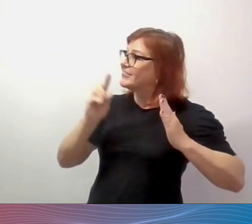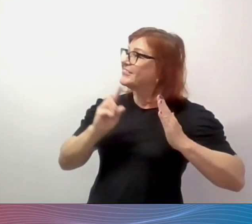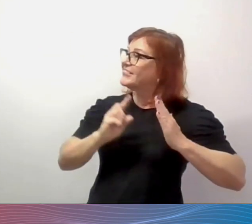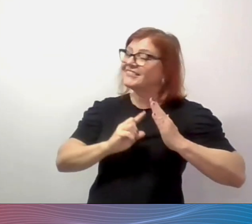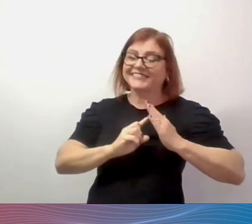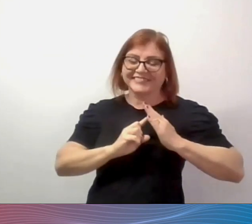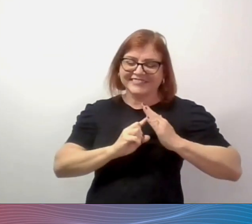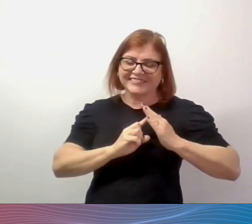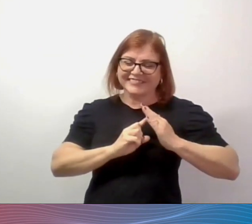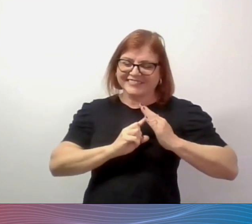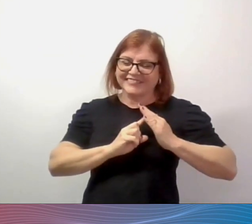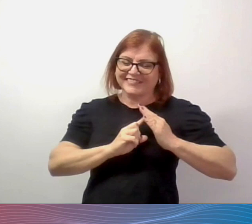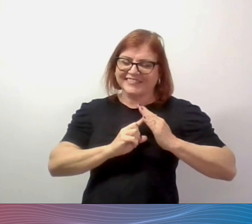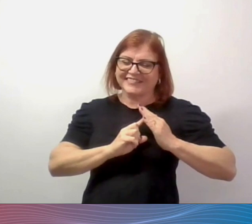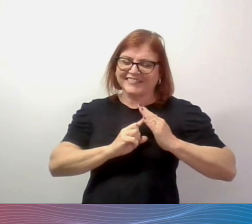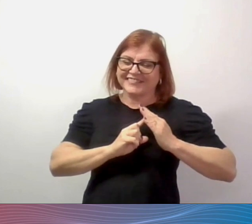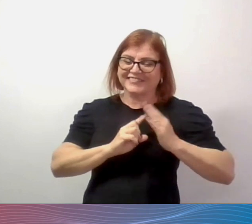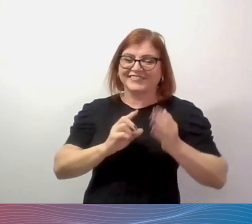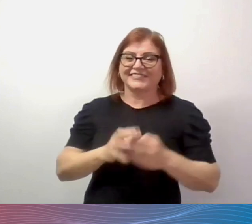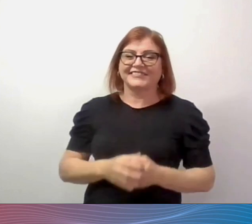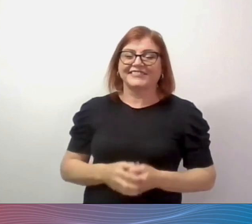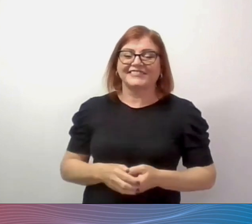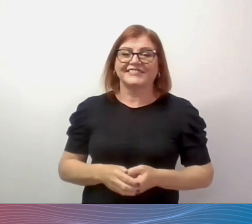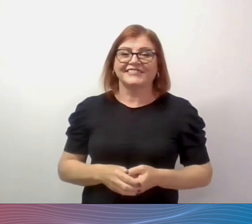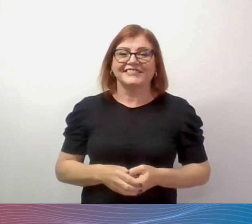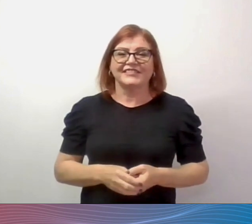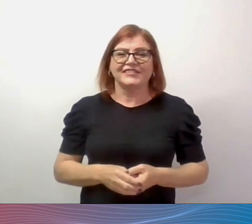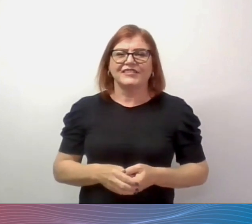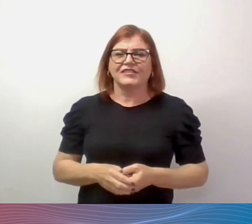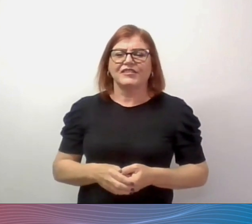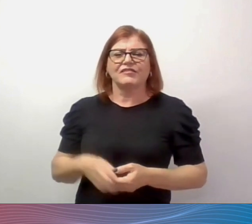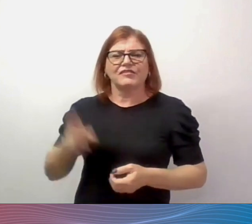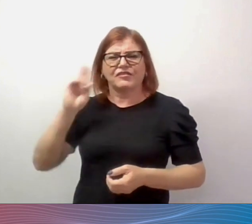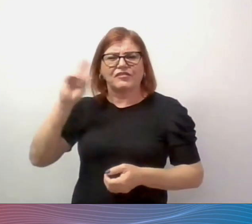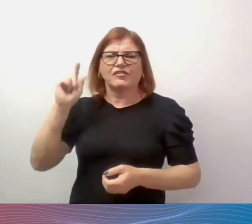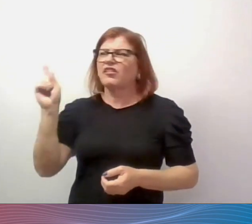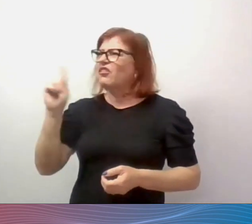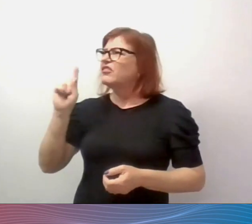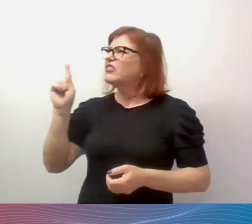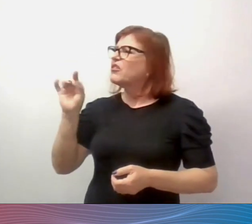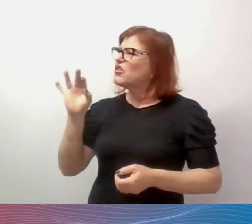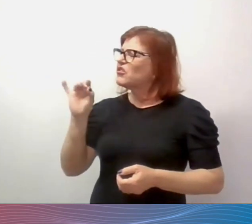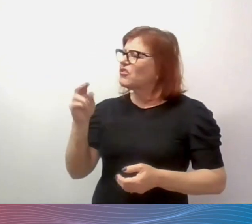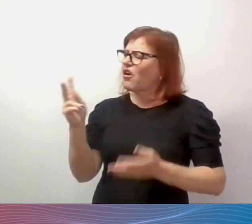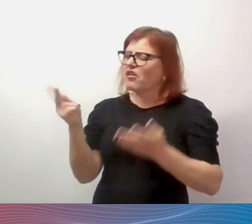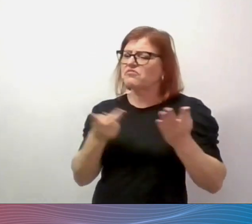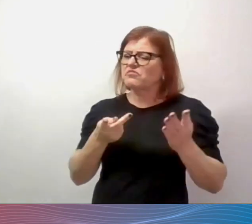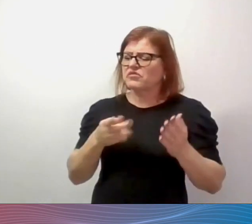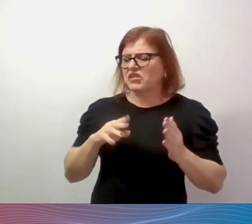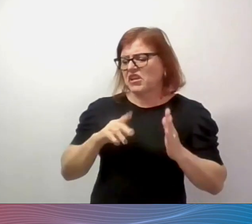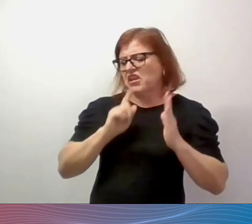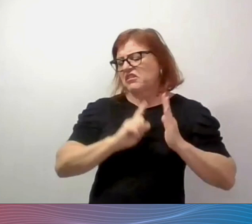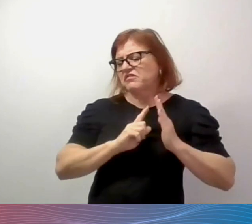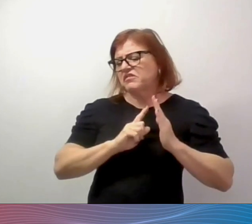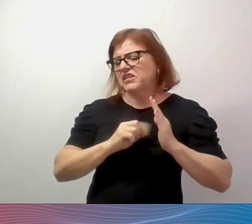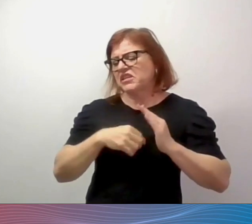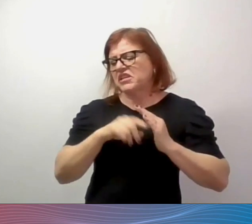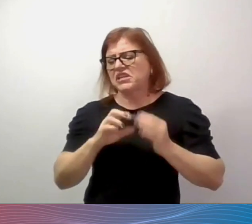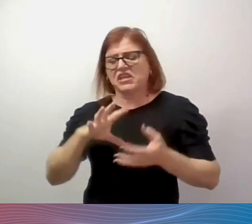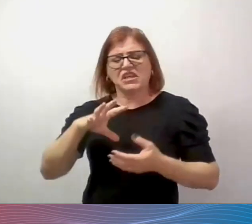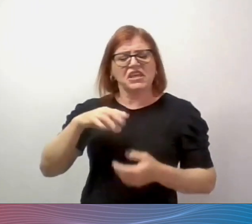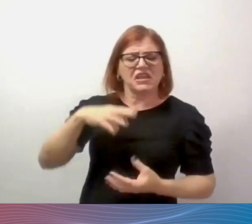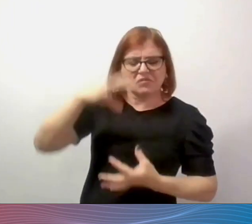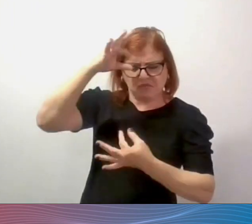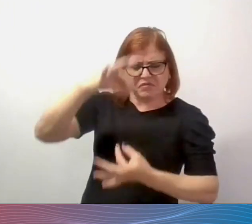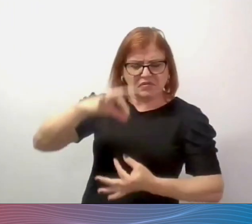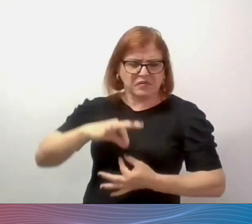Senhor, Senhor não é mais hóspede. Tell the Lord, Lord, you're not a guest. No meu espírito humano. You're not a guest in my